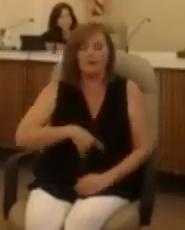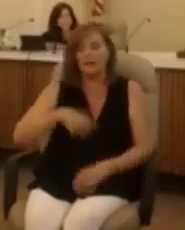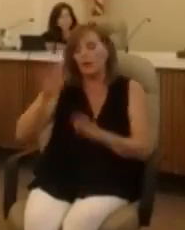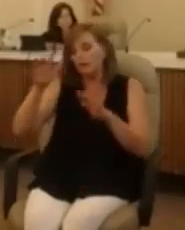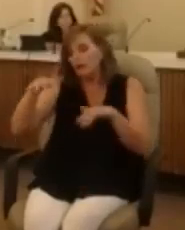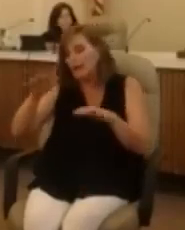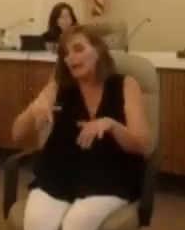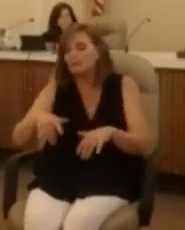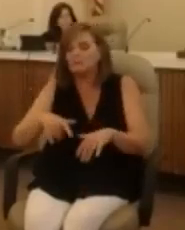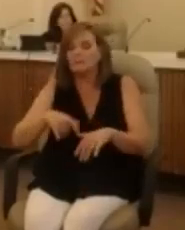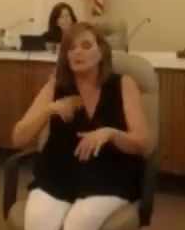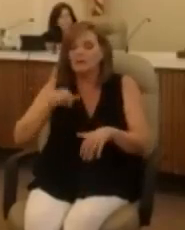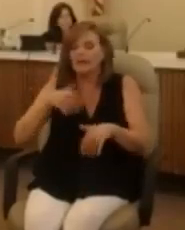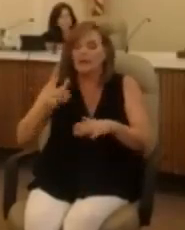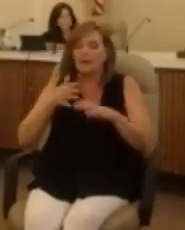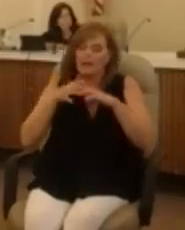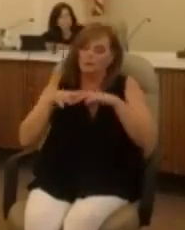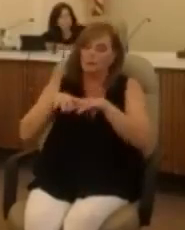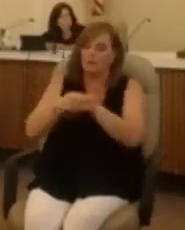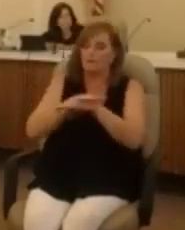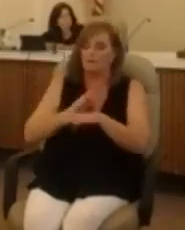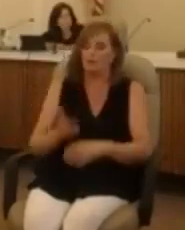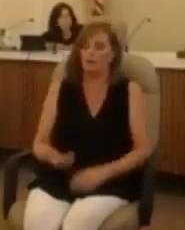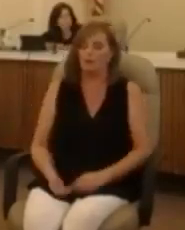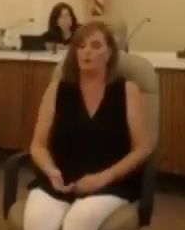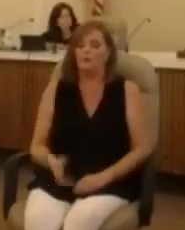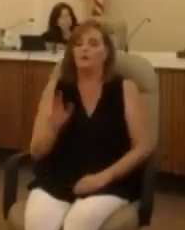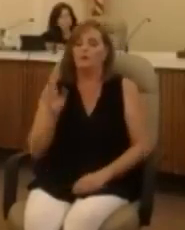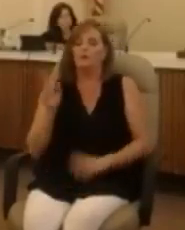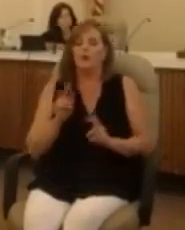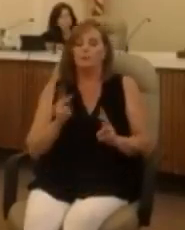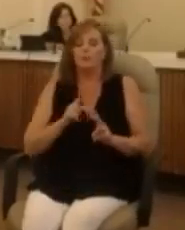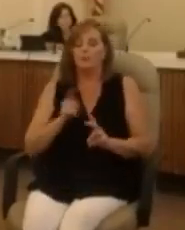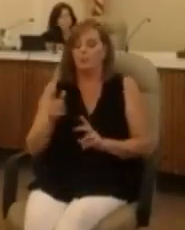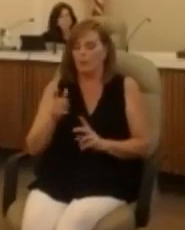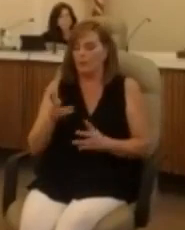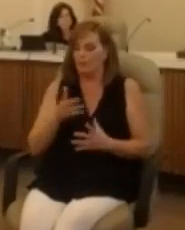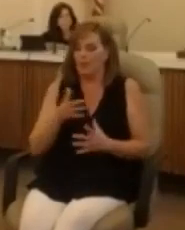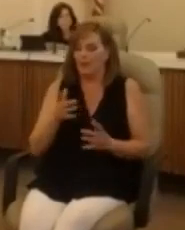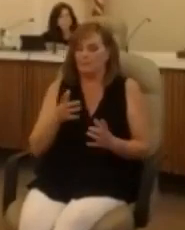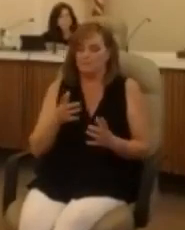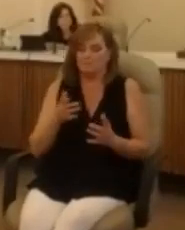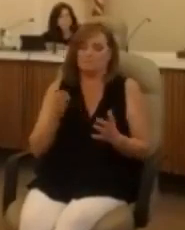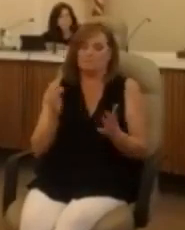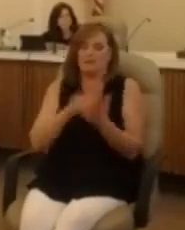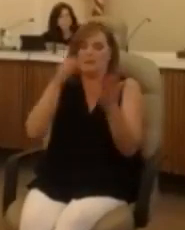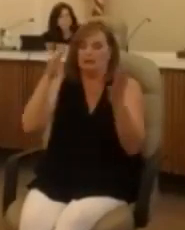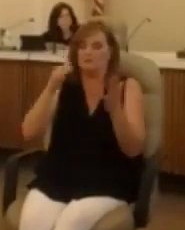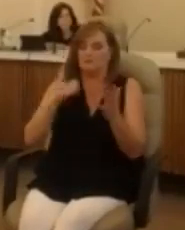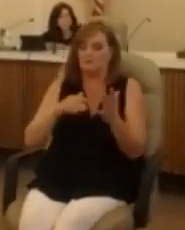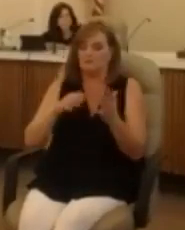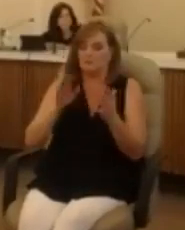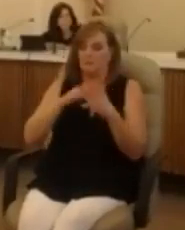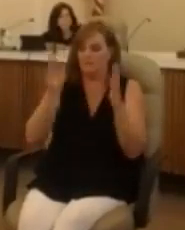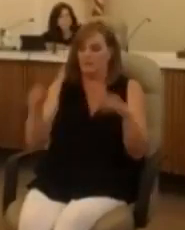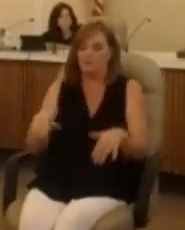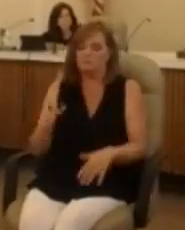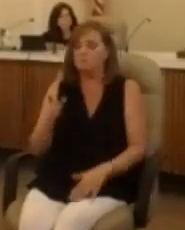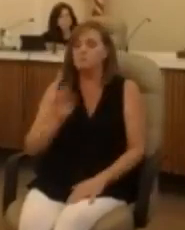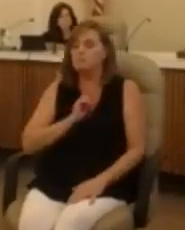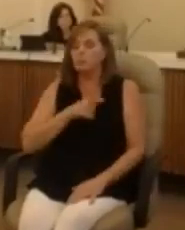under. People are that adamant against a pavilion, then we wouldn't build one.